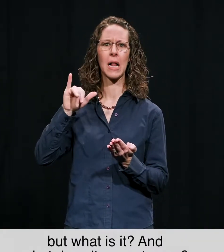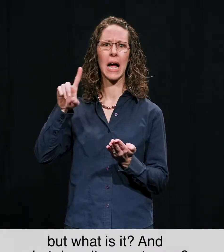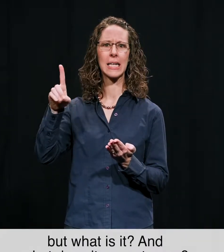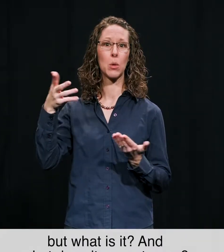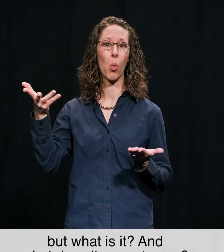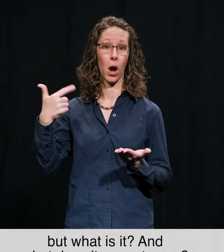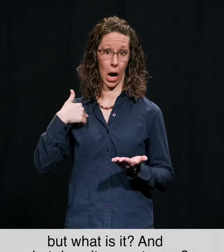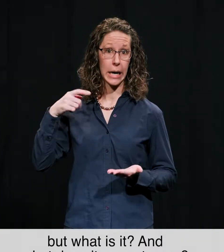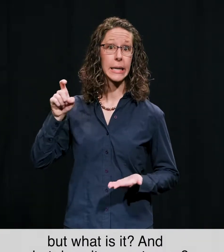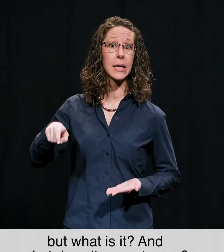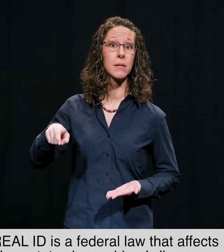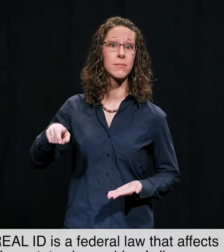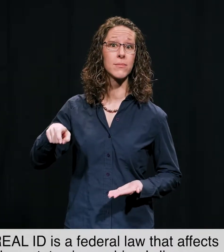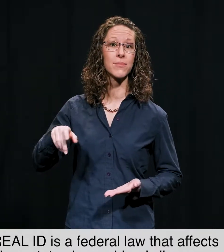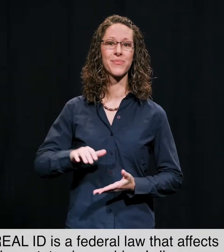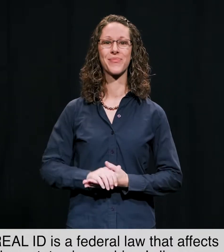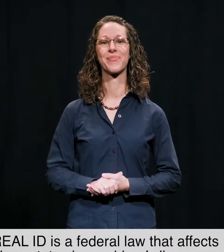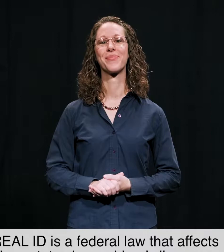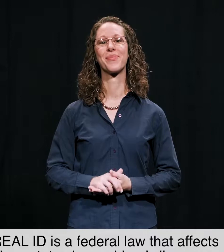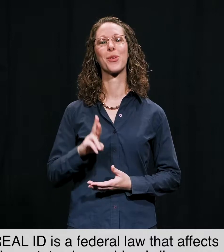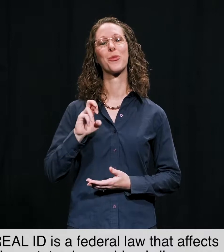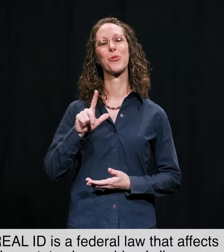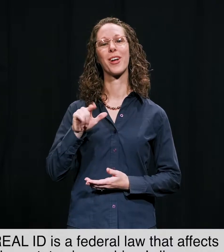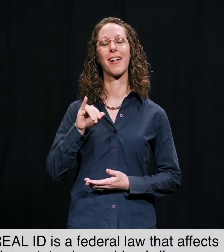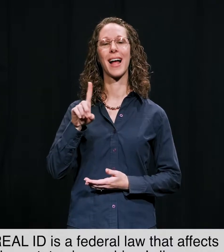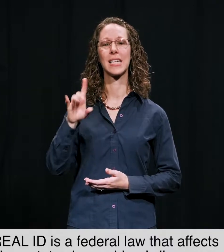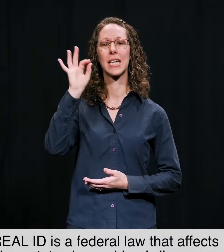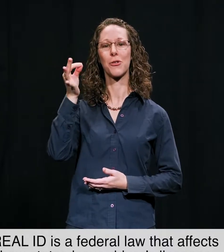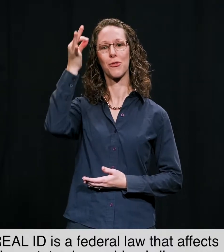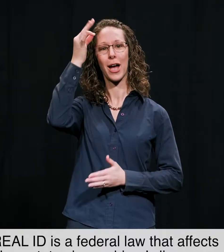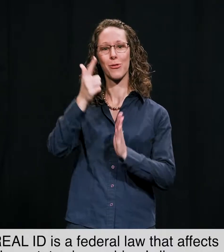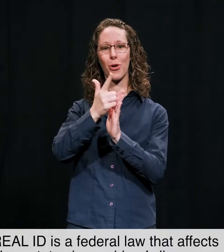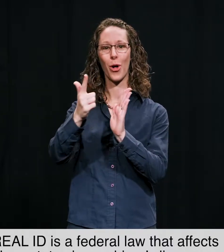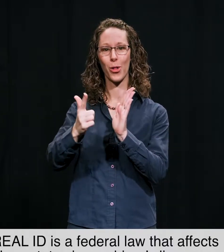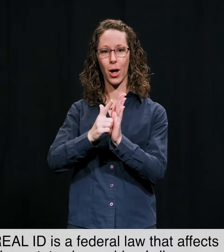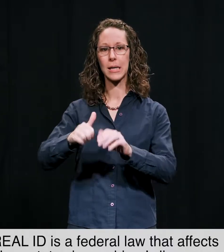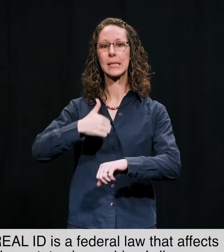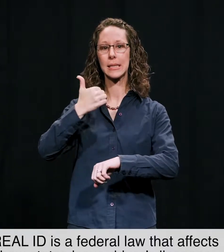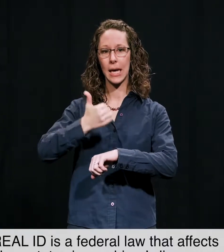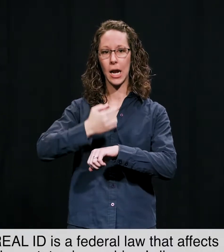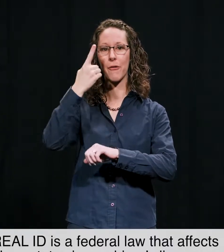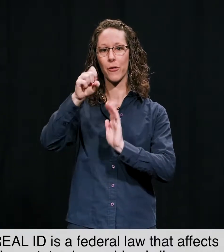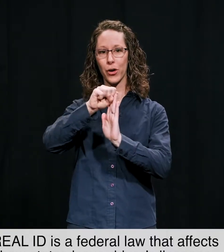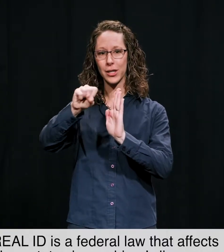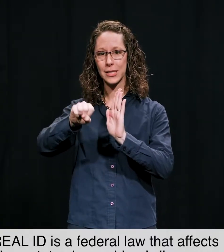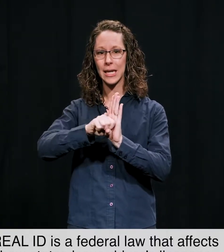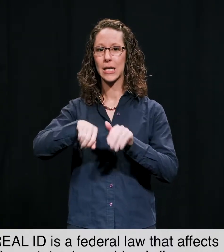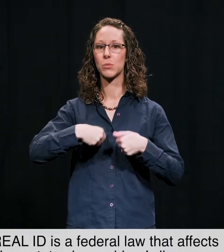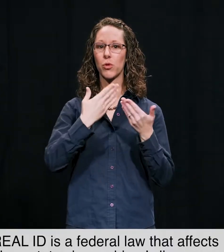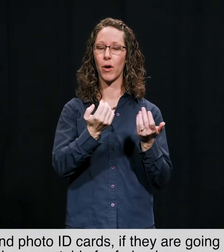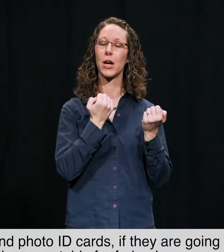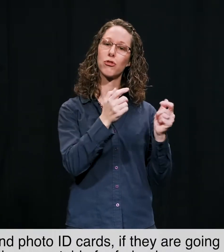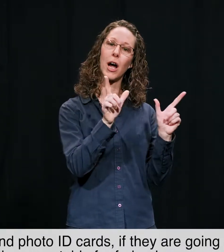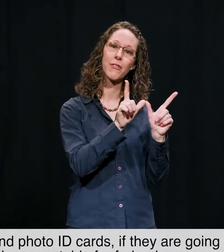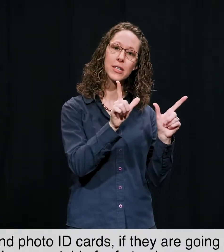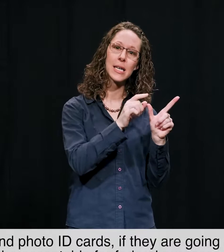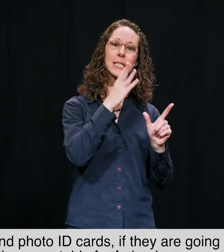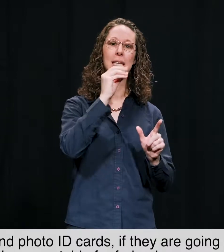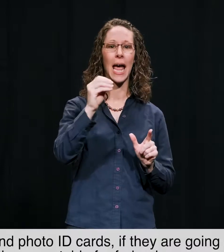you? Real ID is a federal law that affects how states issue driver's licenses and photo ID